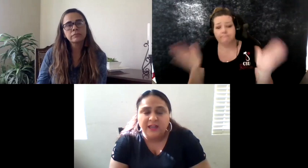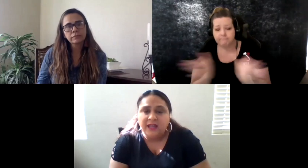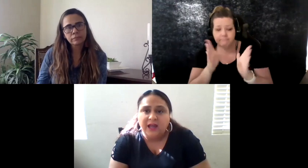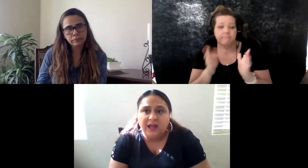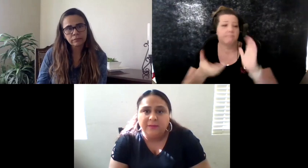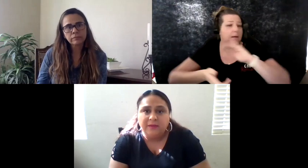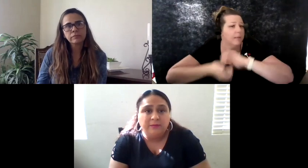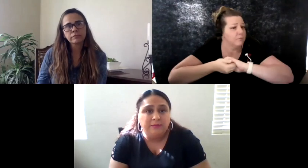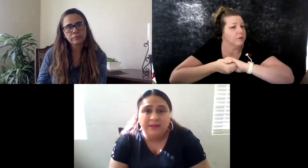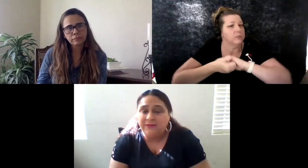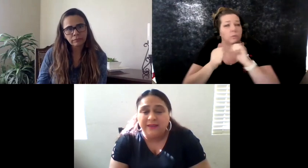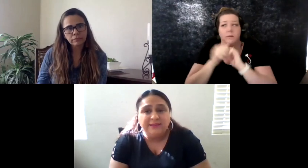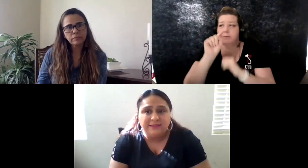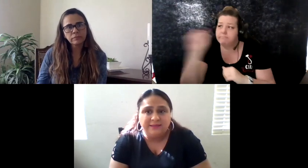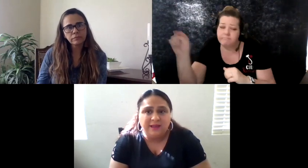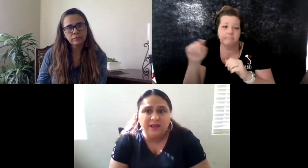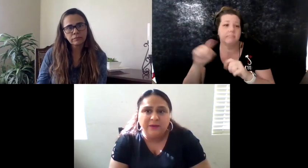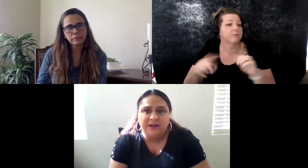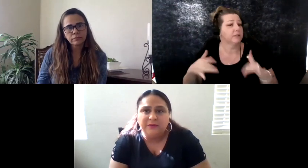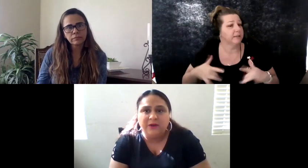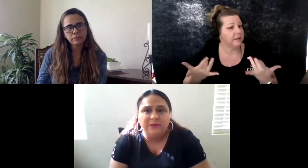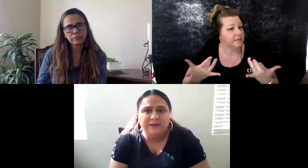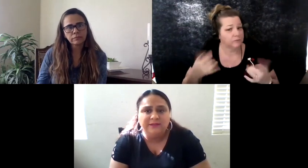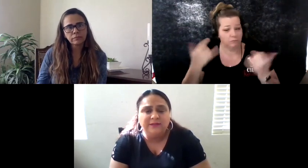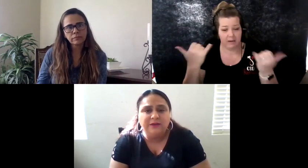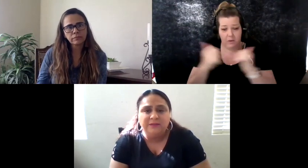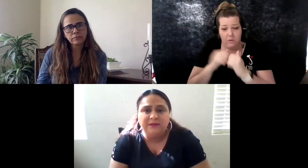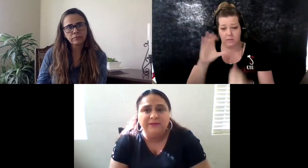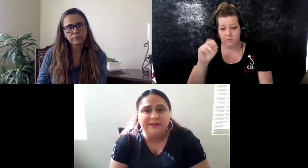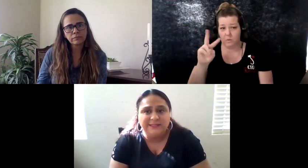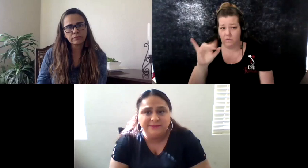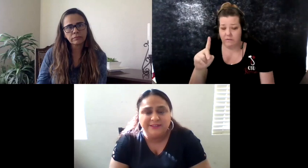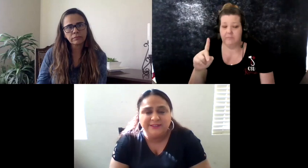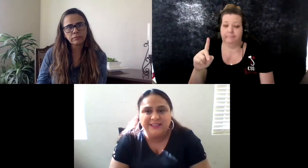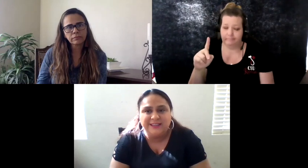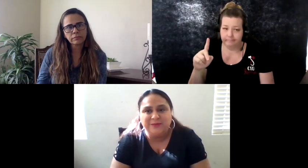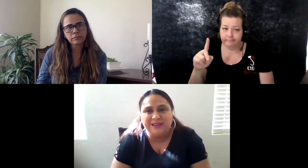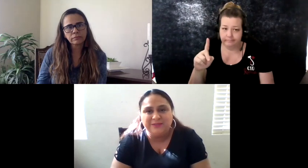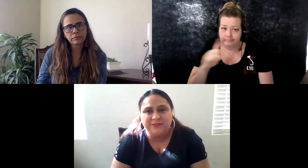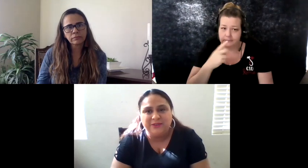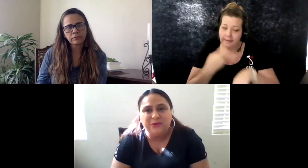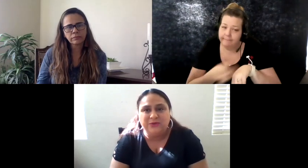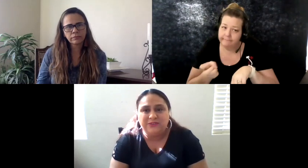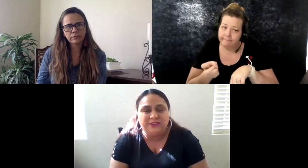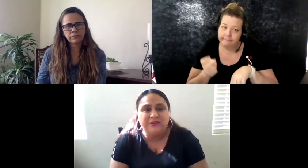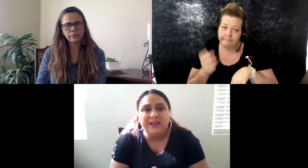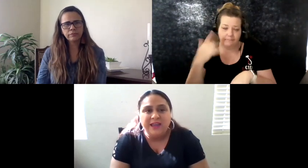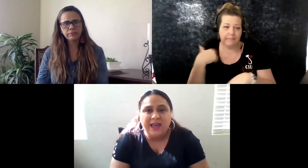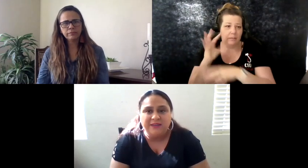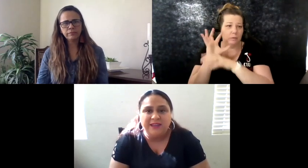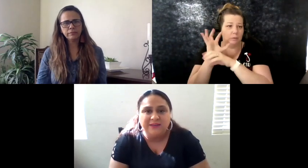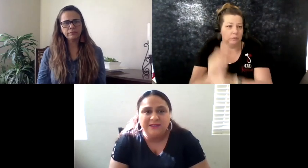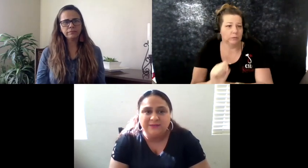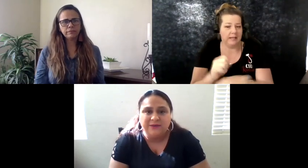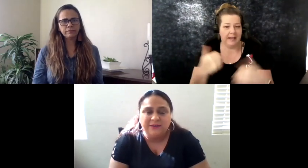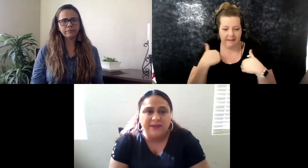collaboration, events. Right now with COVID, it's been very difficult, because we're so used to